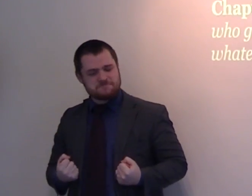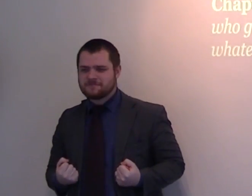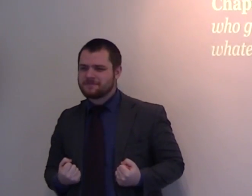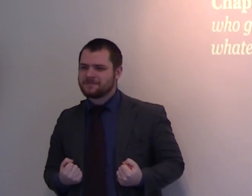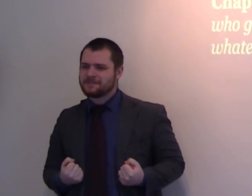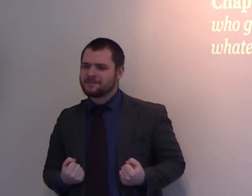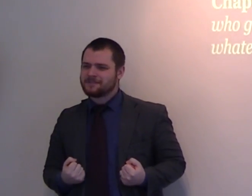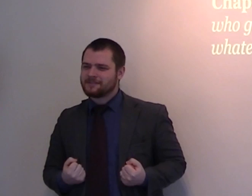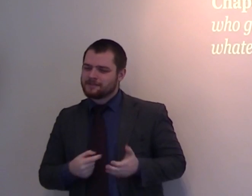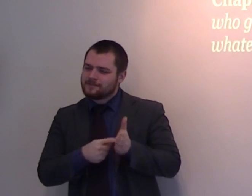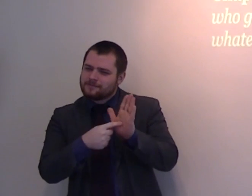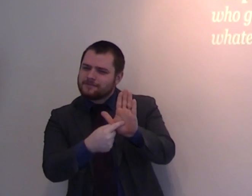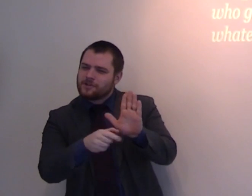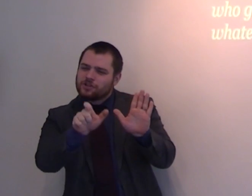Chapter 4, verse 13.